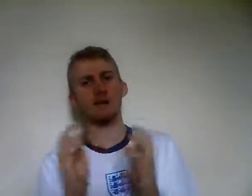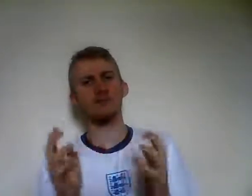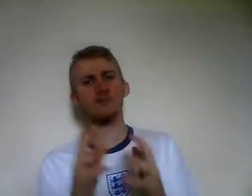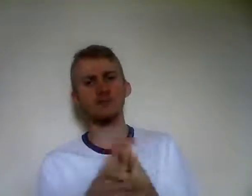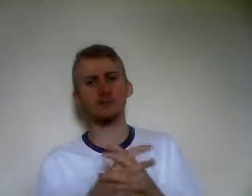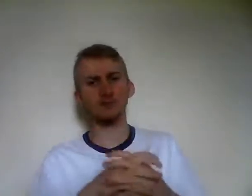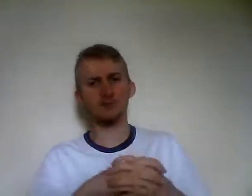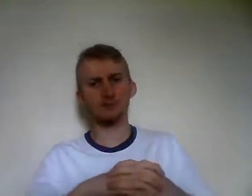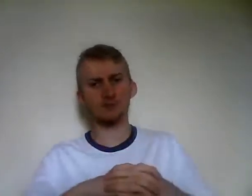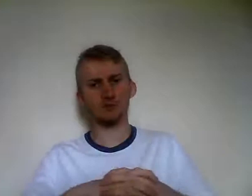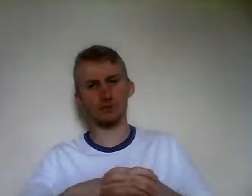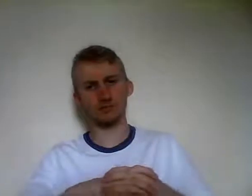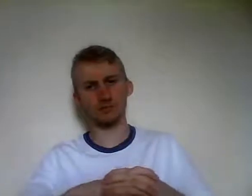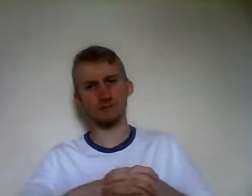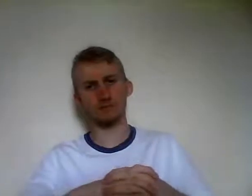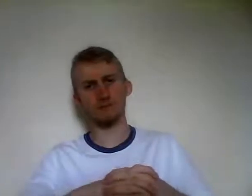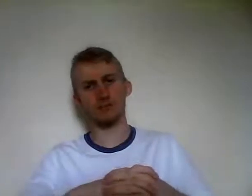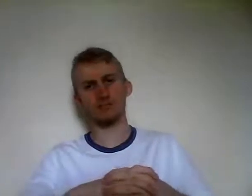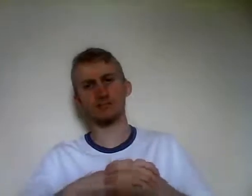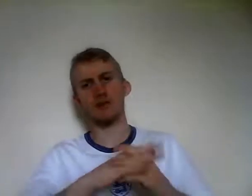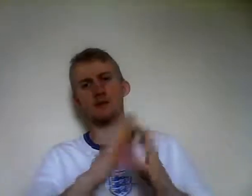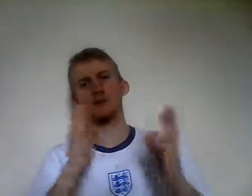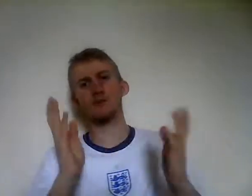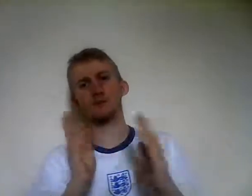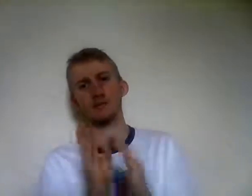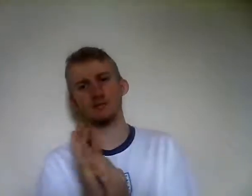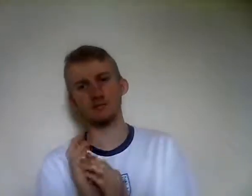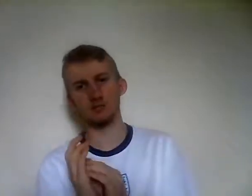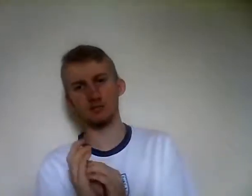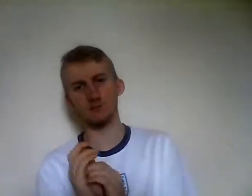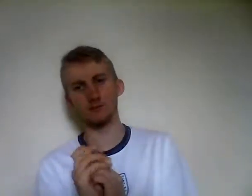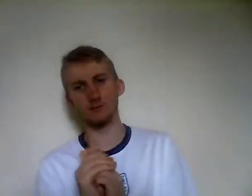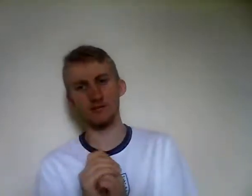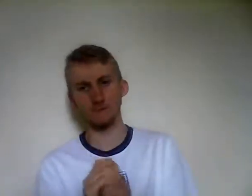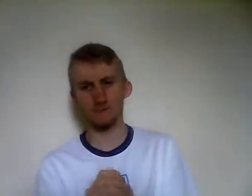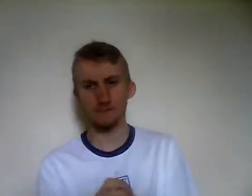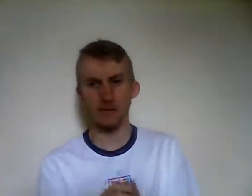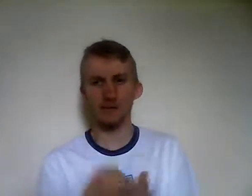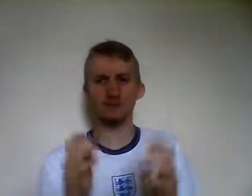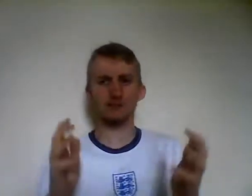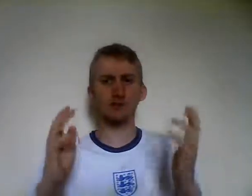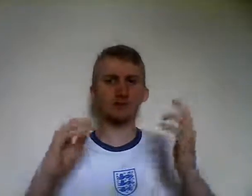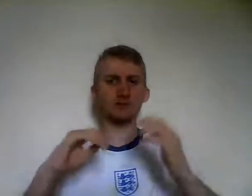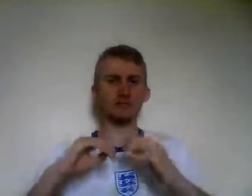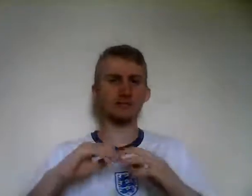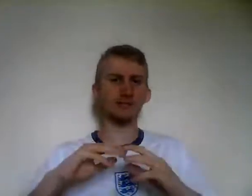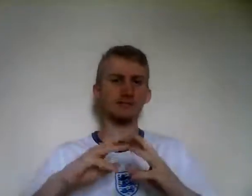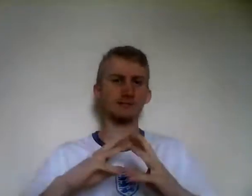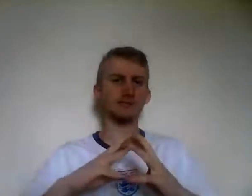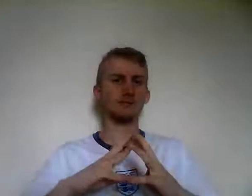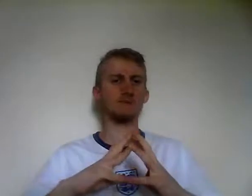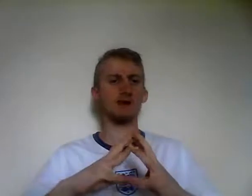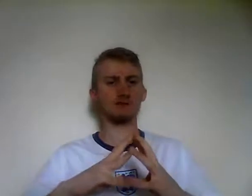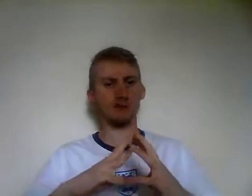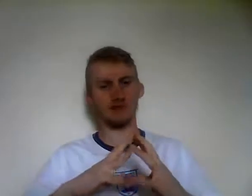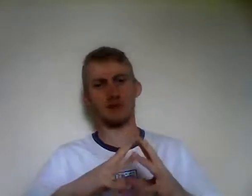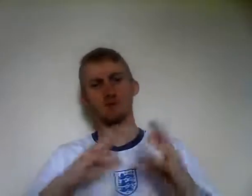the fans liked the new strategy put in place by the new manager Dermot Drummie. However, Dermot Drummie and his assistant Matt Gray were